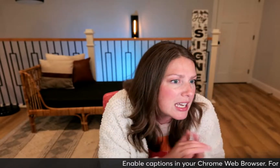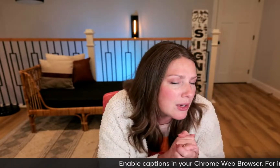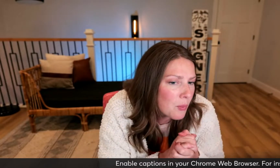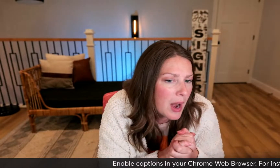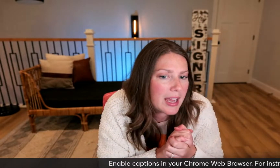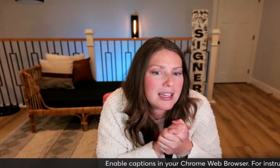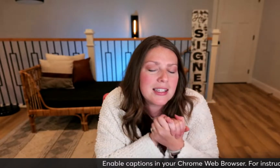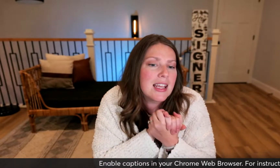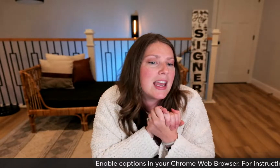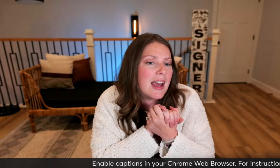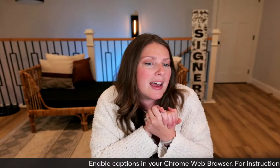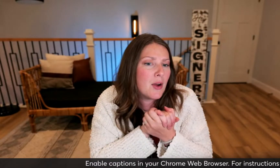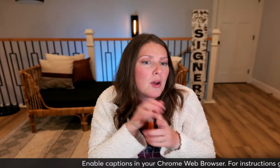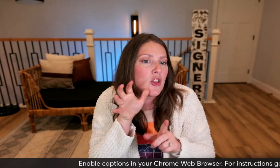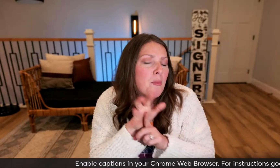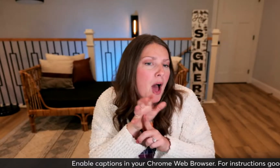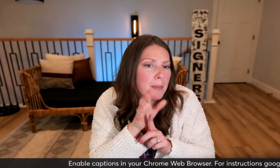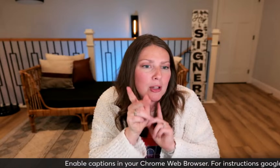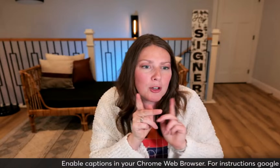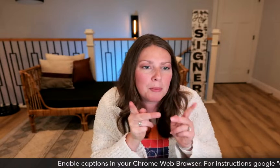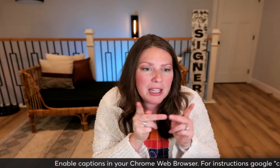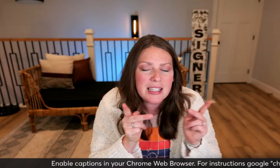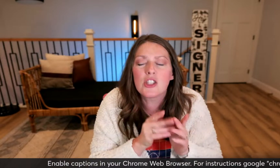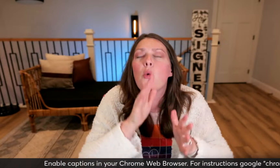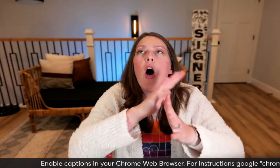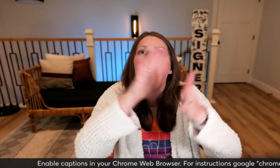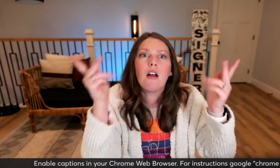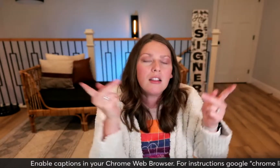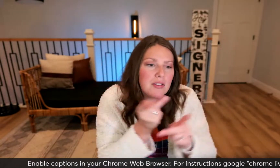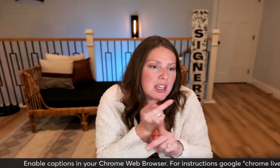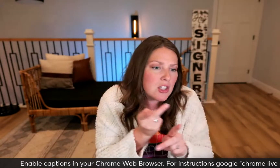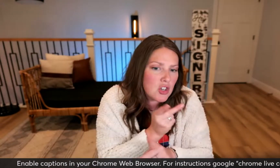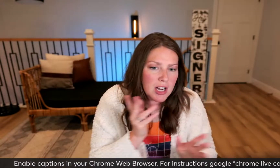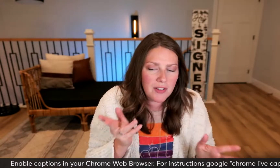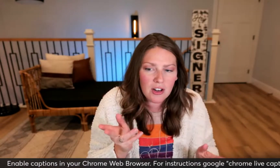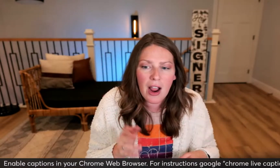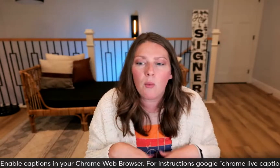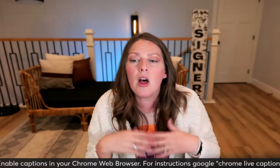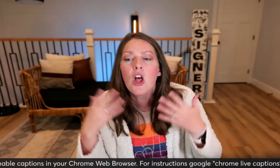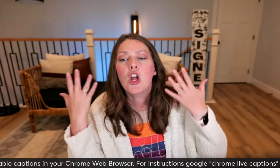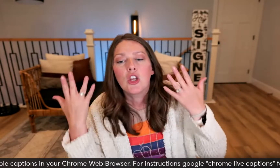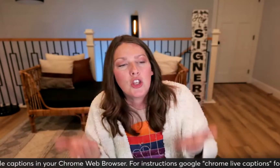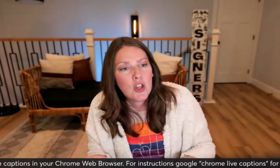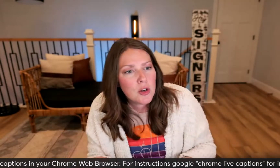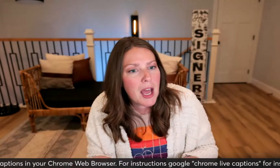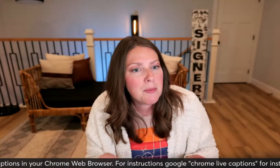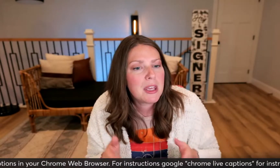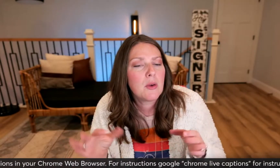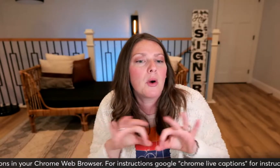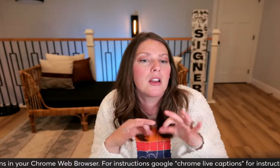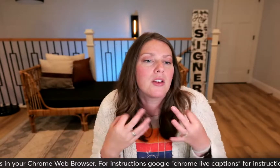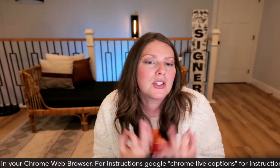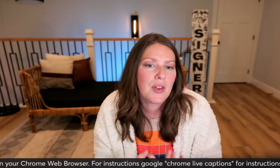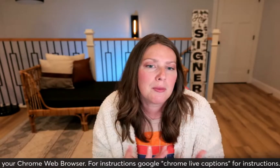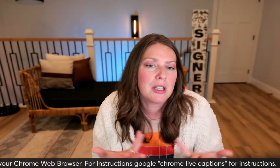eat, right? What are the popular places? So all of this trying to figure out. Well, you might be one of those